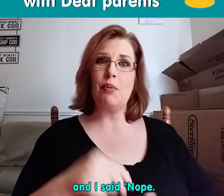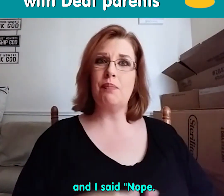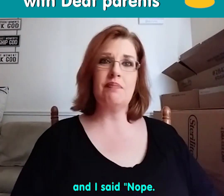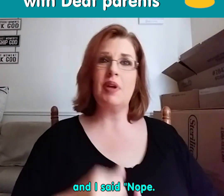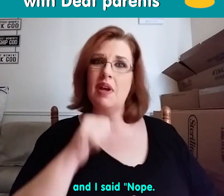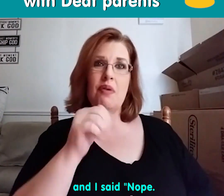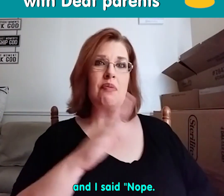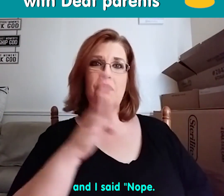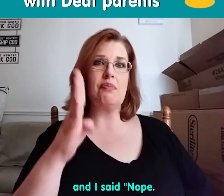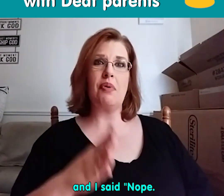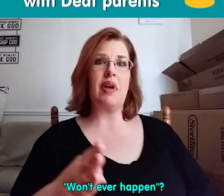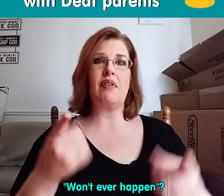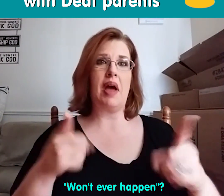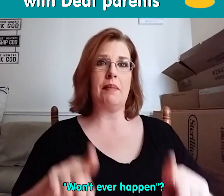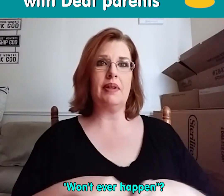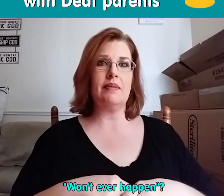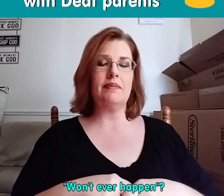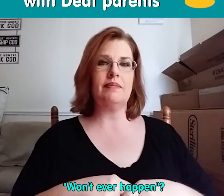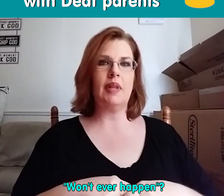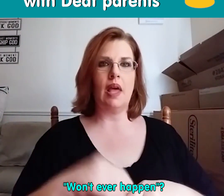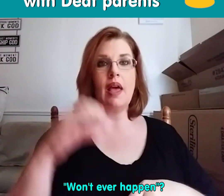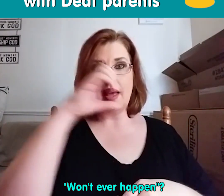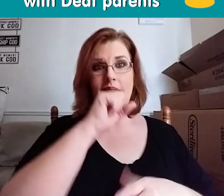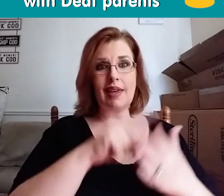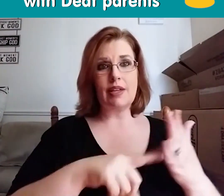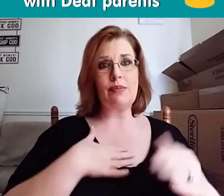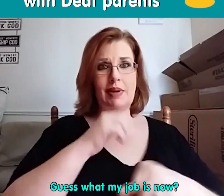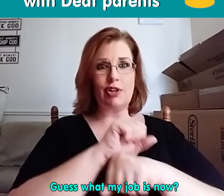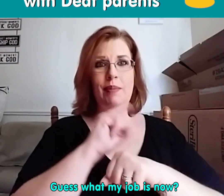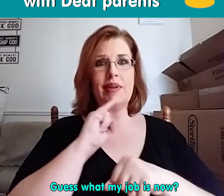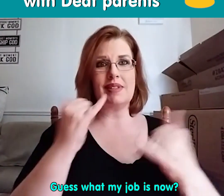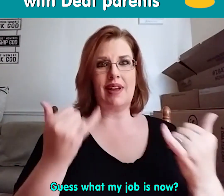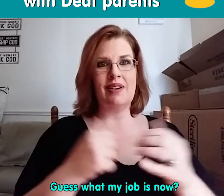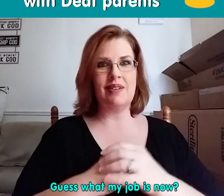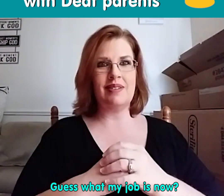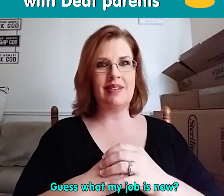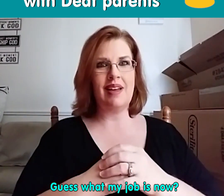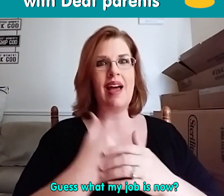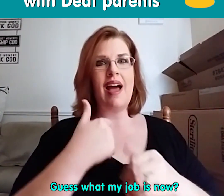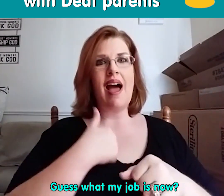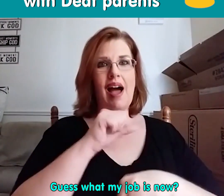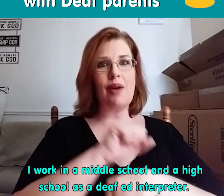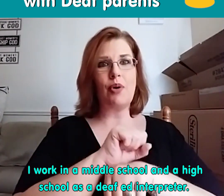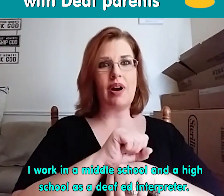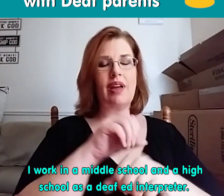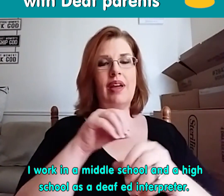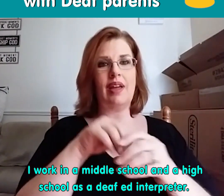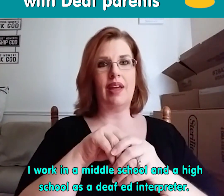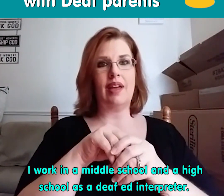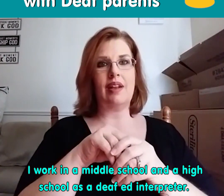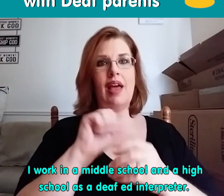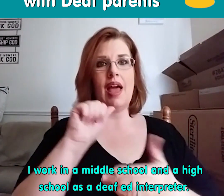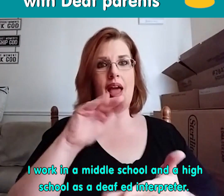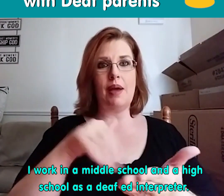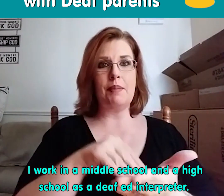and I love to interpret music. So I can pull that from the hearing world and incorporate it to the